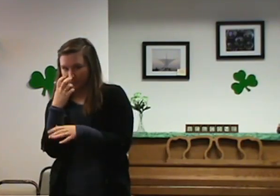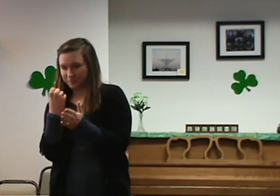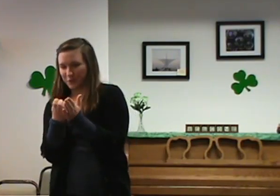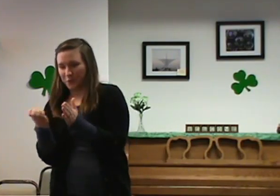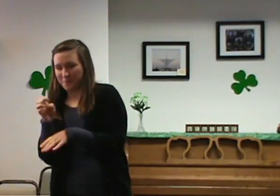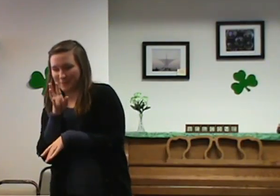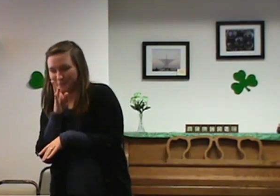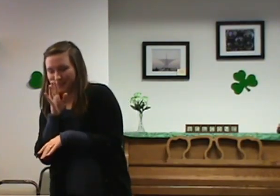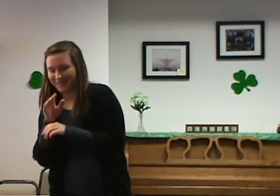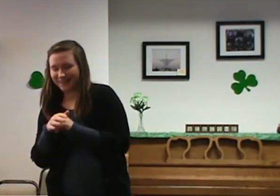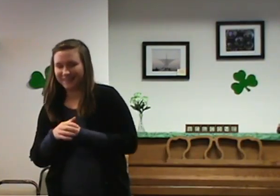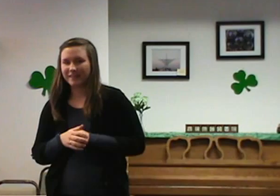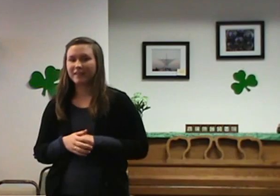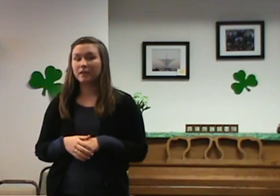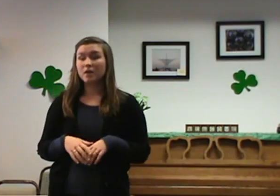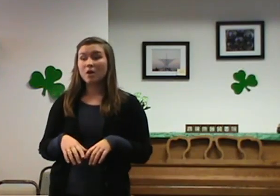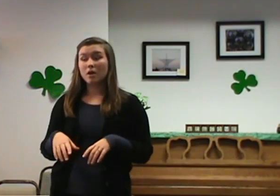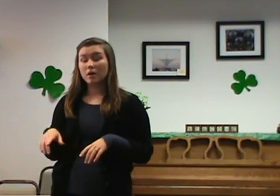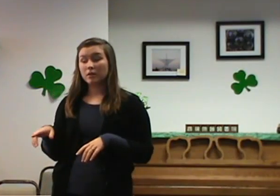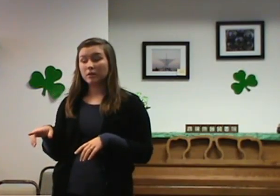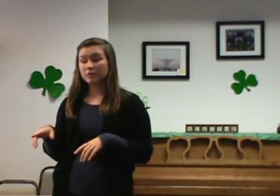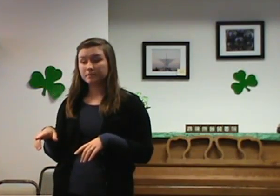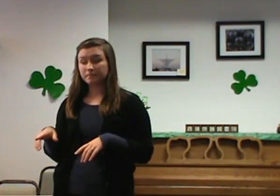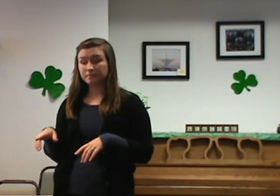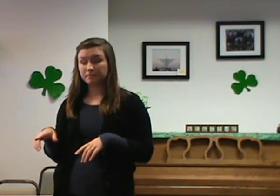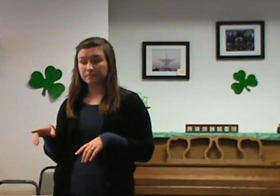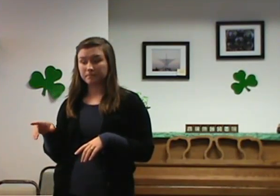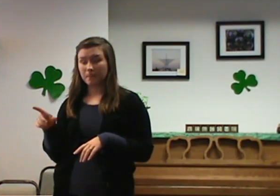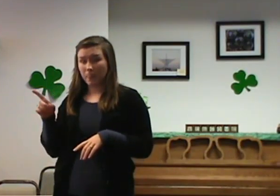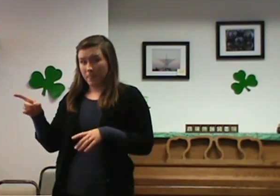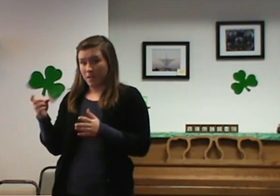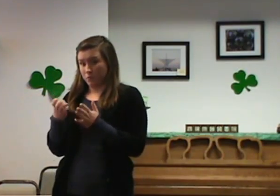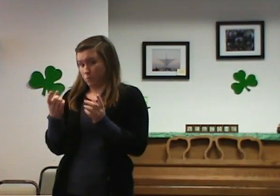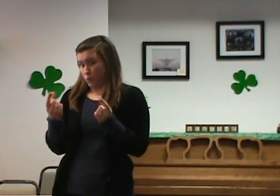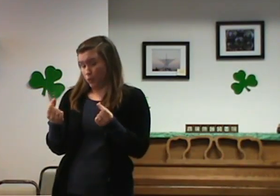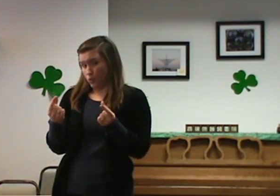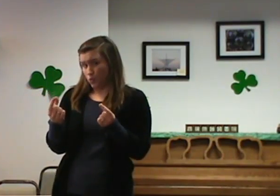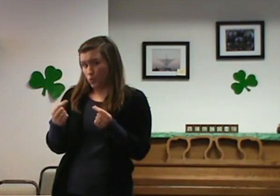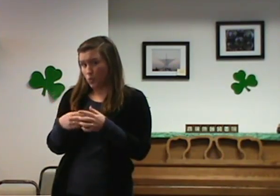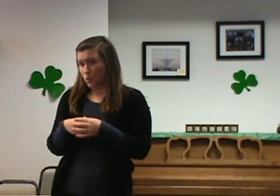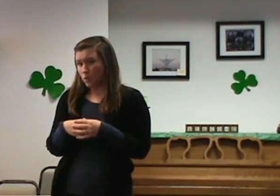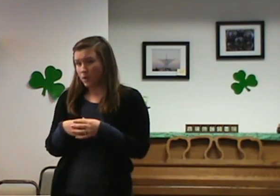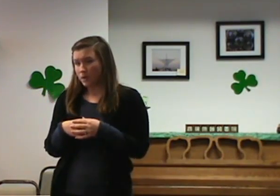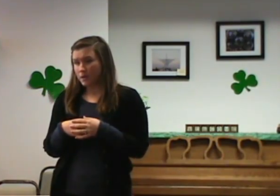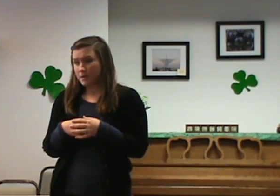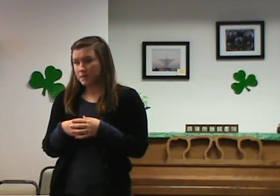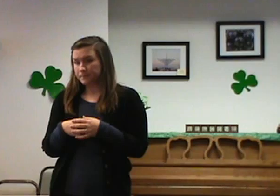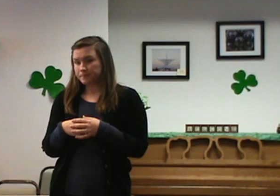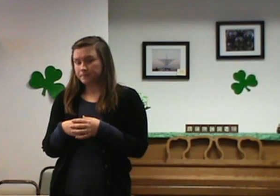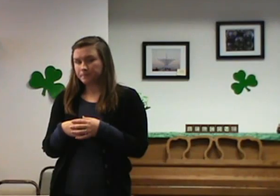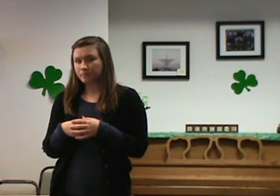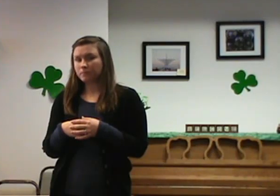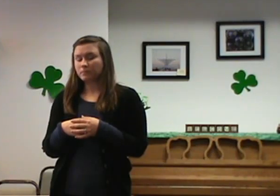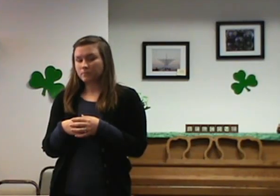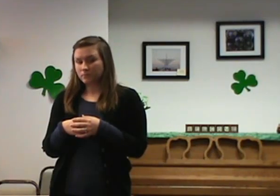it does is Number 72. it captures any document that you put on it, any textbook. It doesn't pick